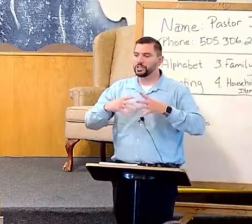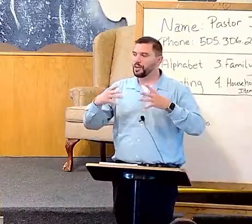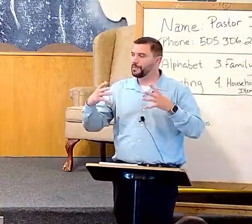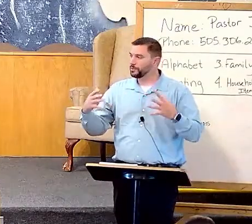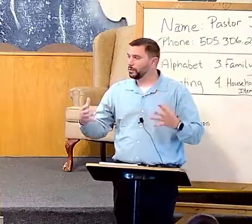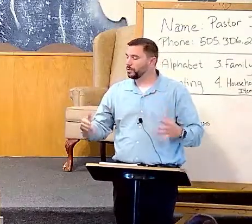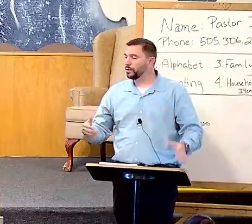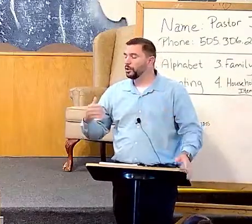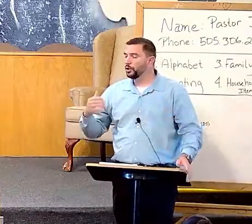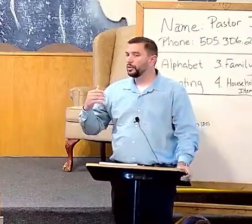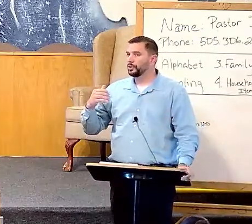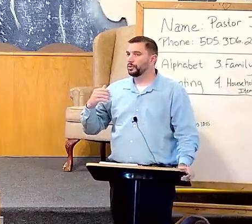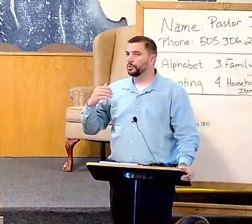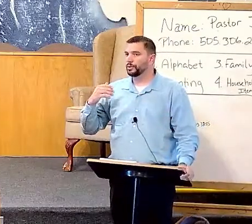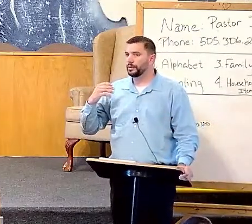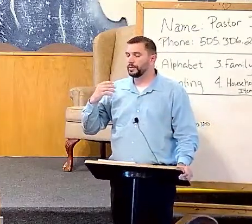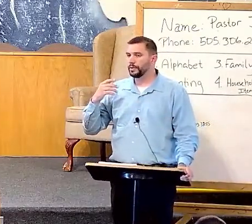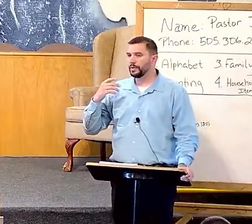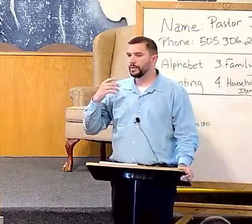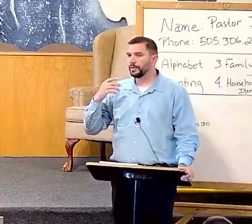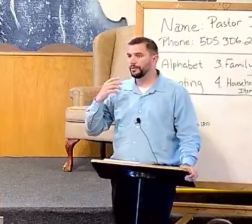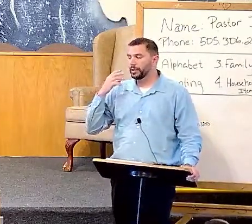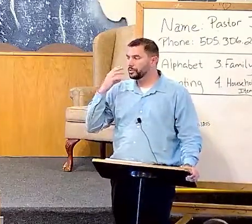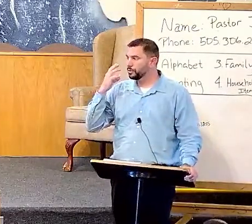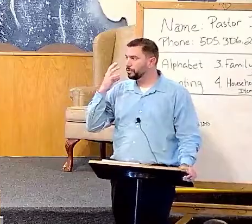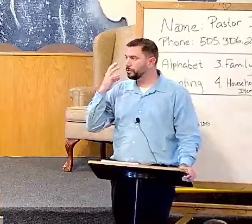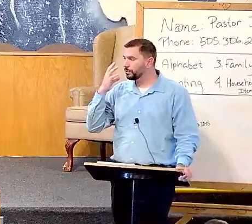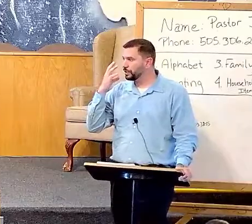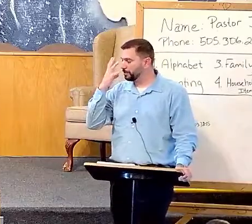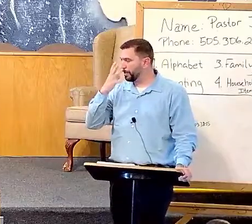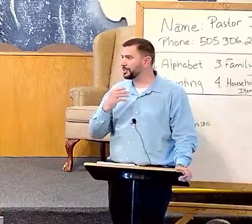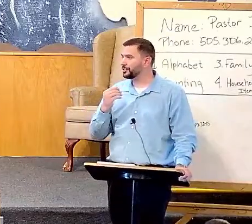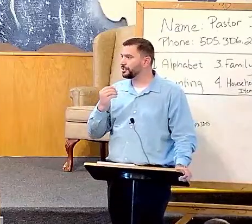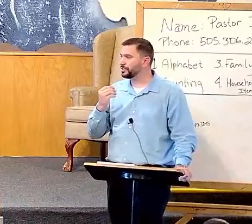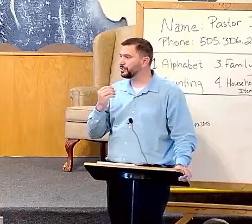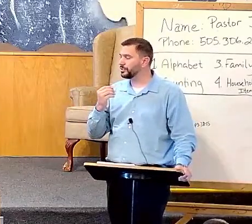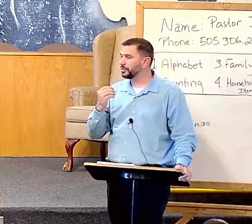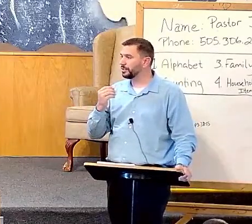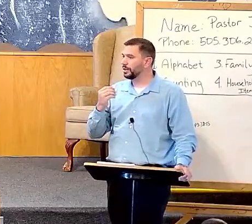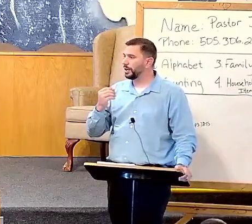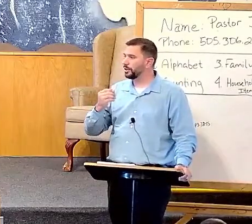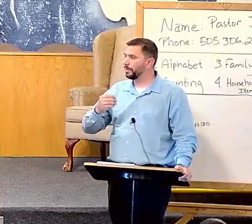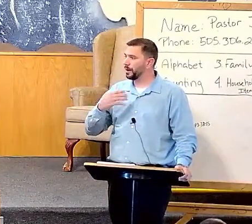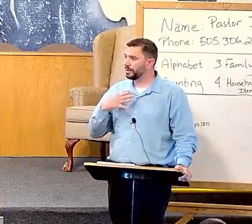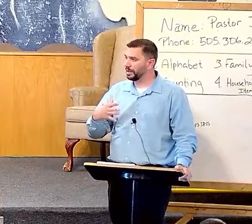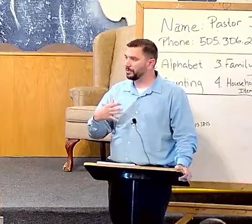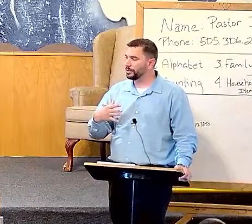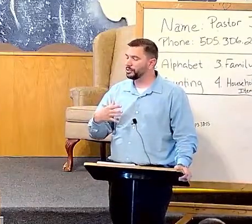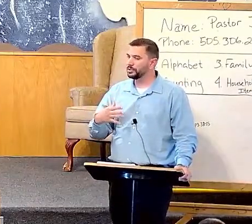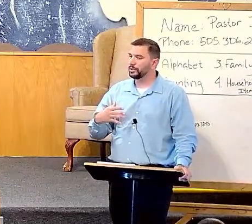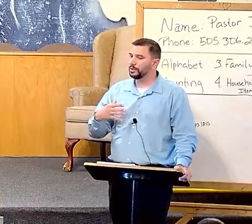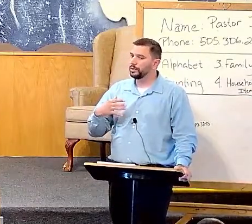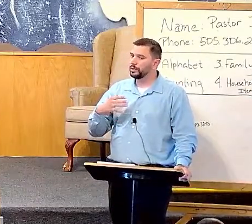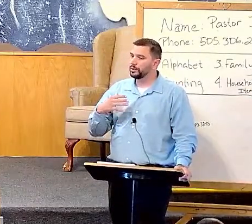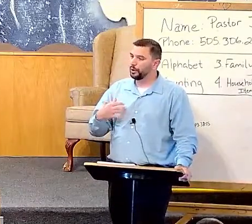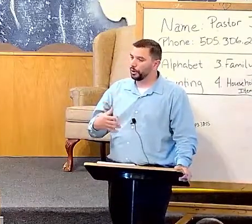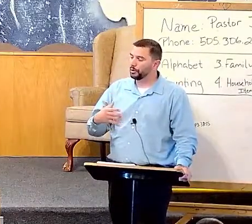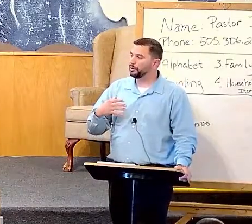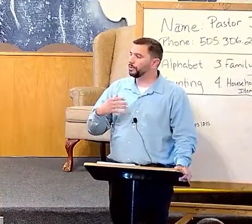as a whole, your facial responses and your body language all